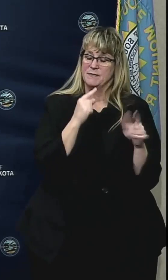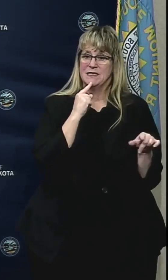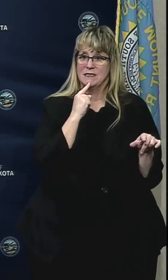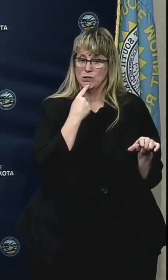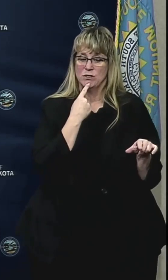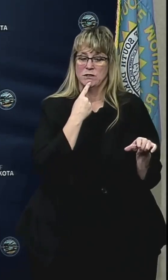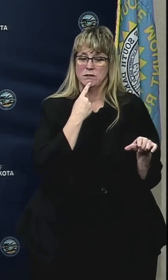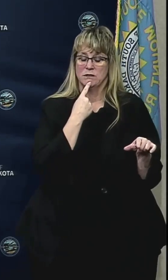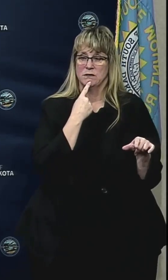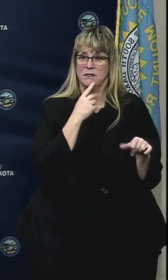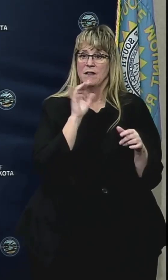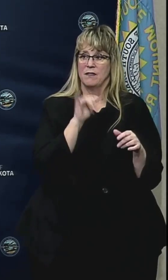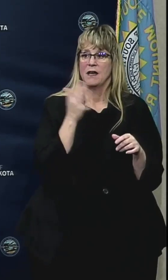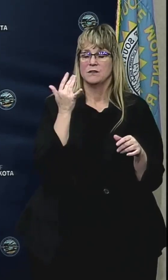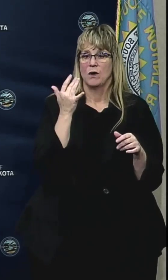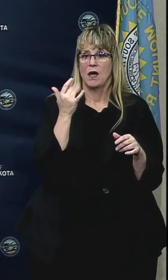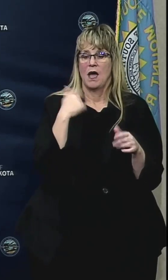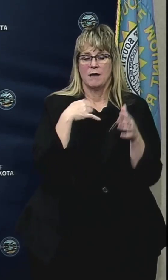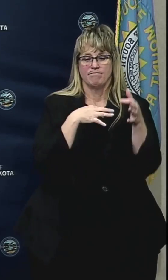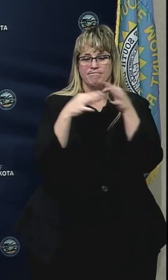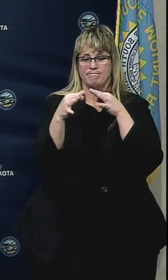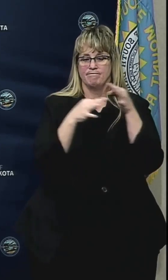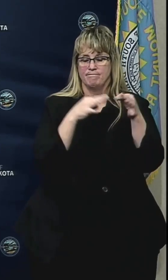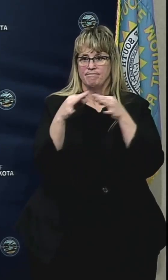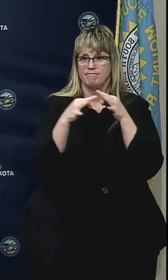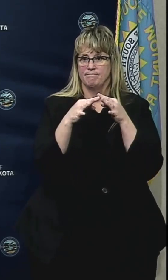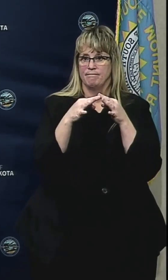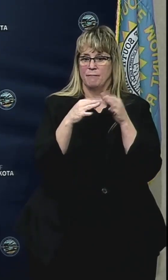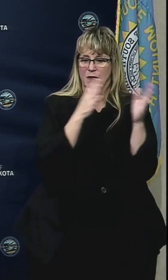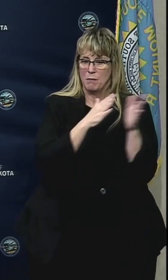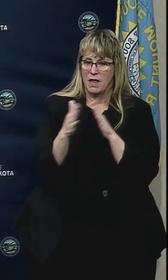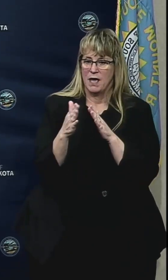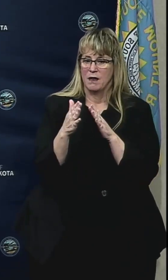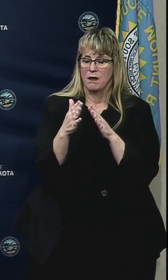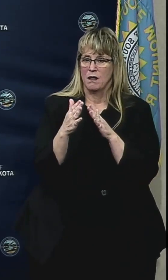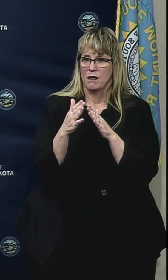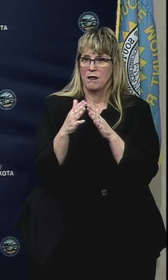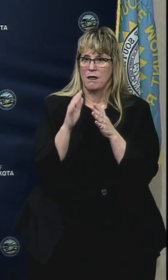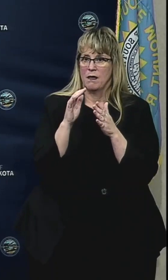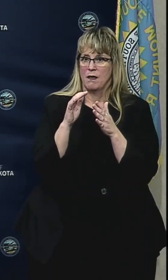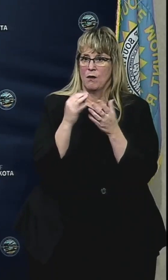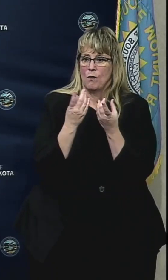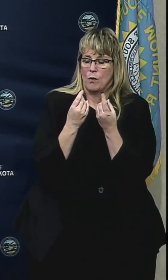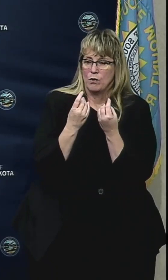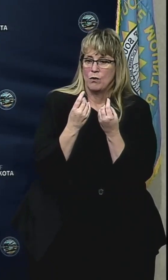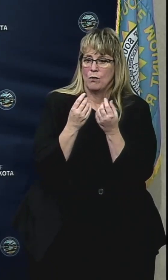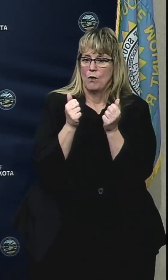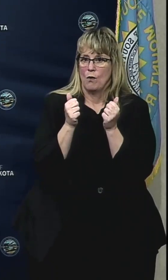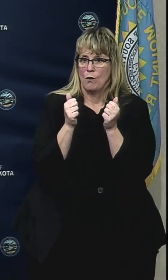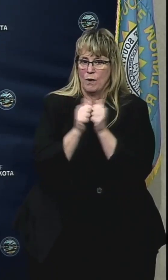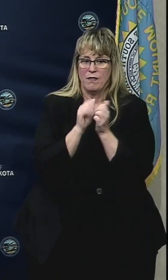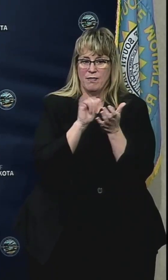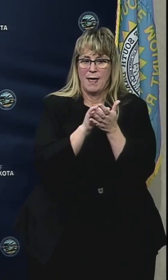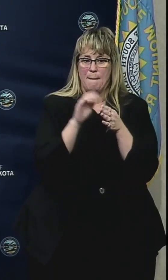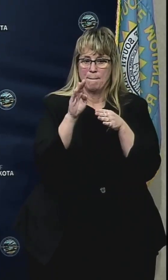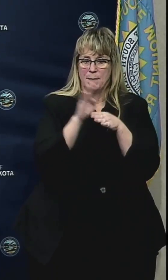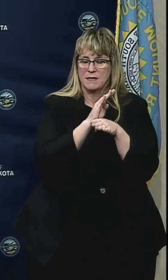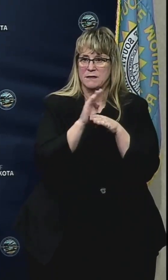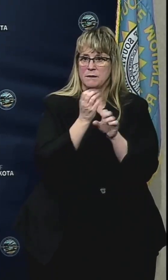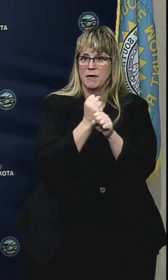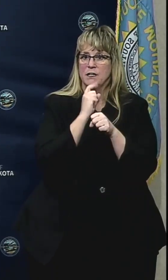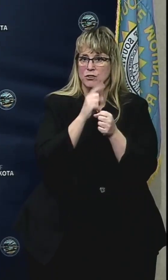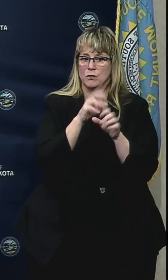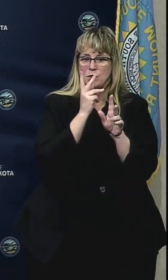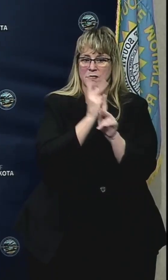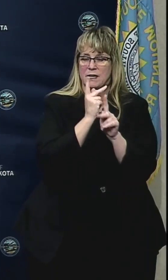we are taking seriously, and that's why I laid out the plan of exactly the action that we're partnering with to get it back up and running and make sure we're